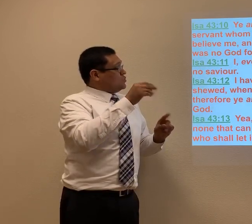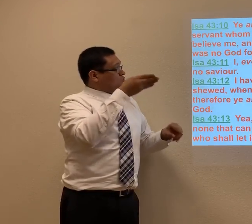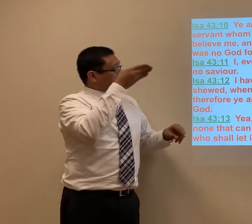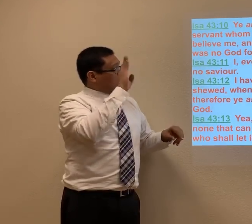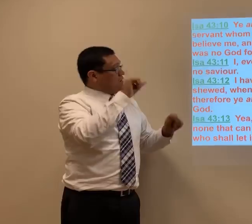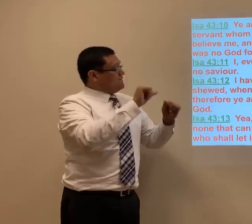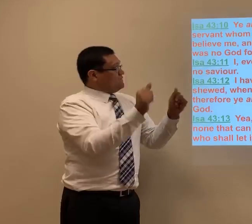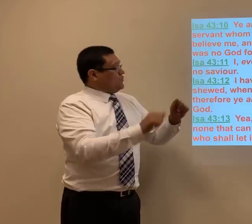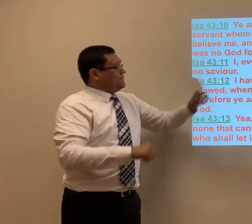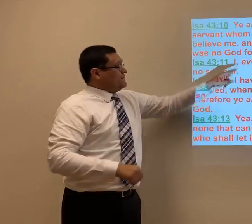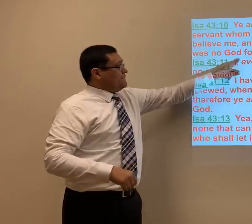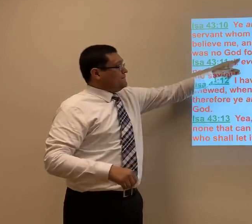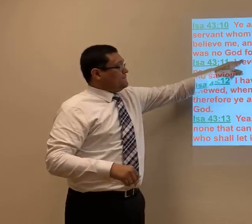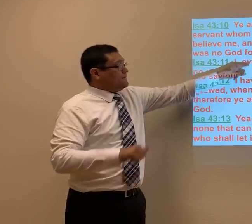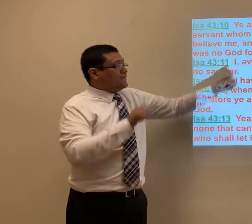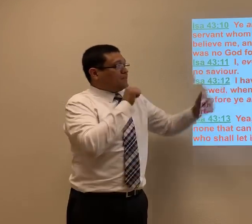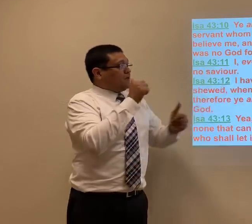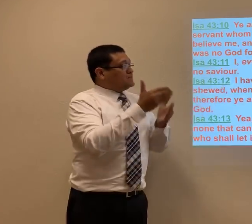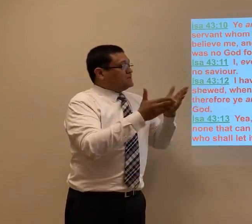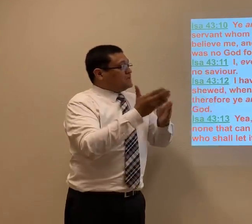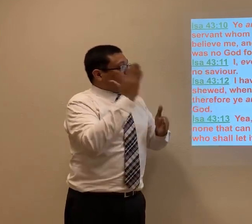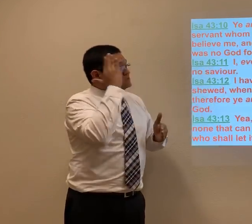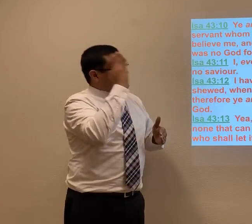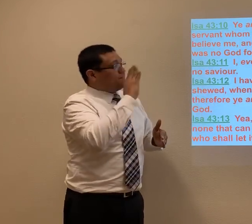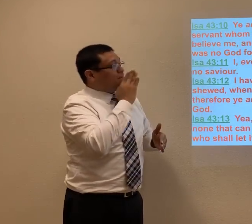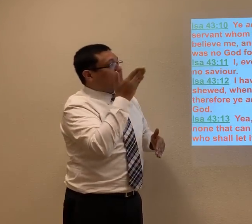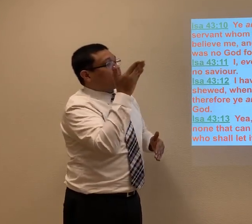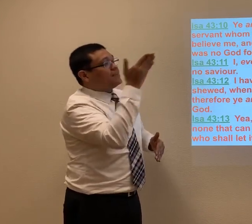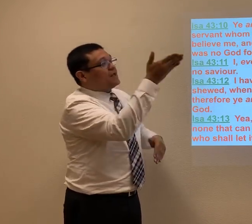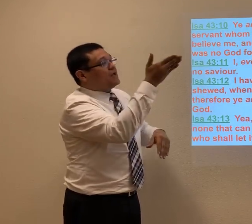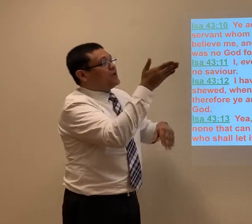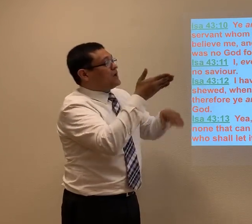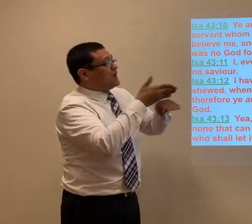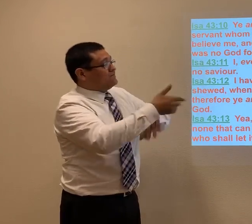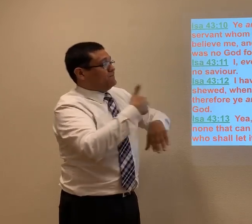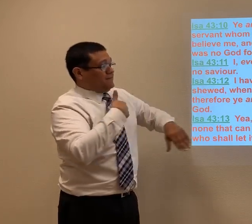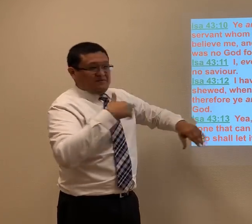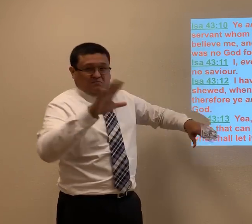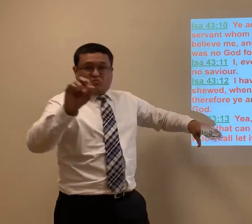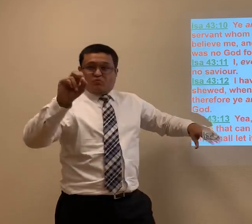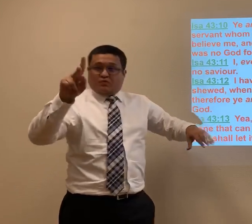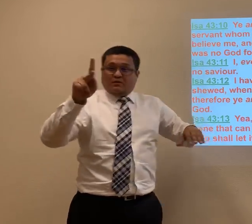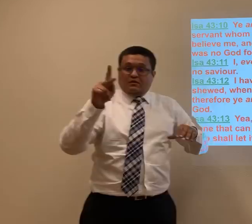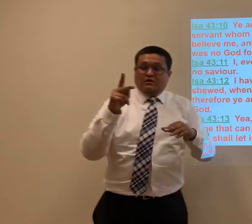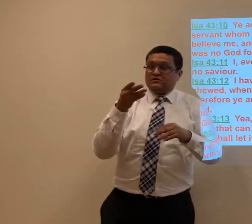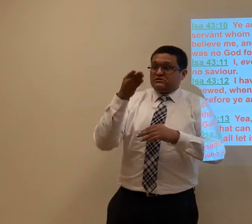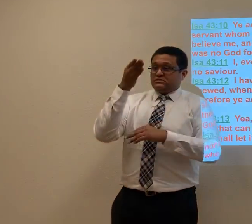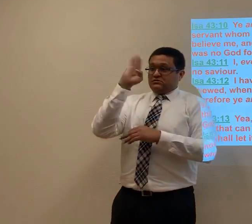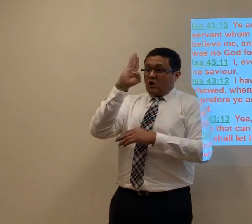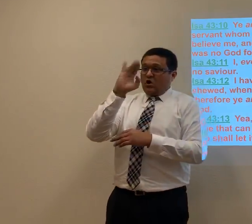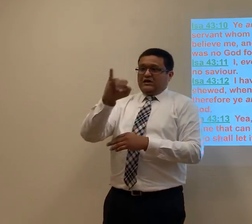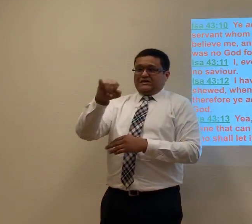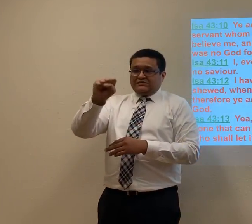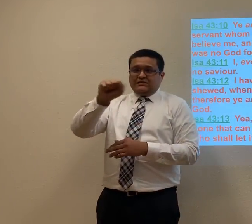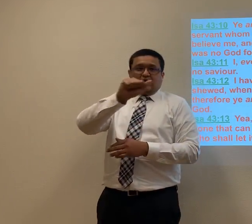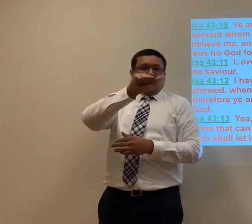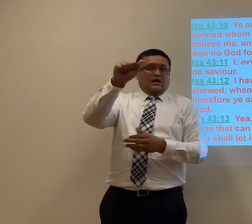no God formed, neither shall there be any after me. So